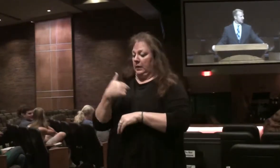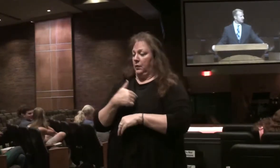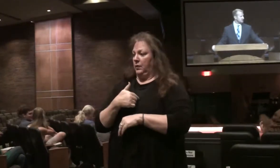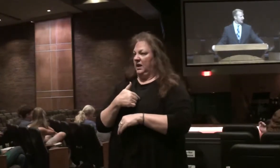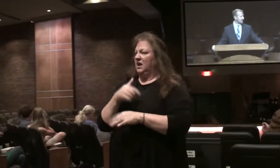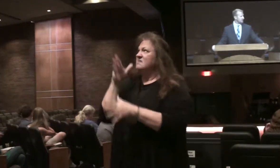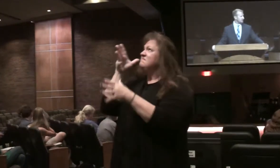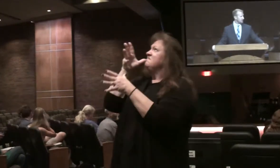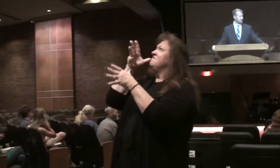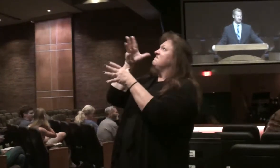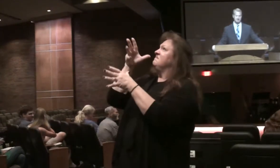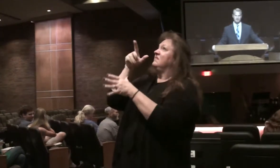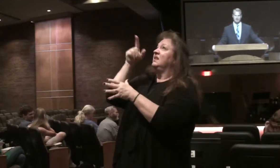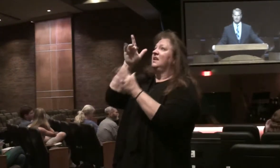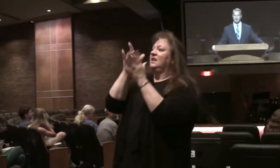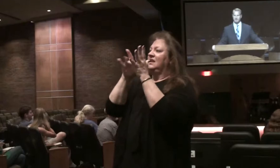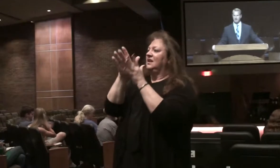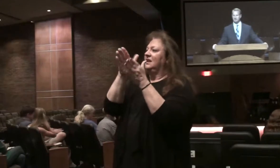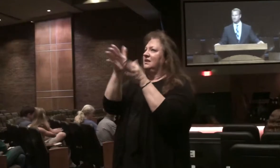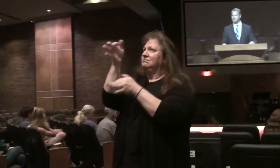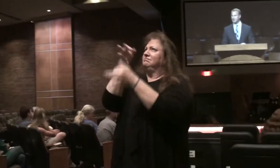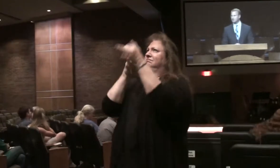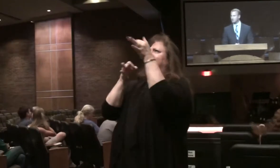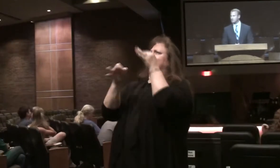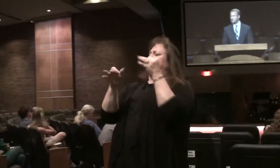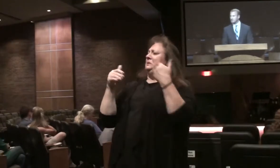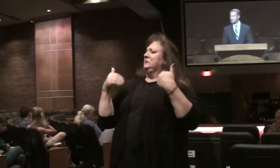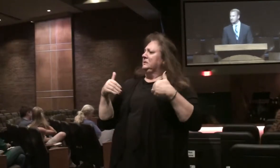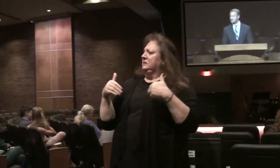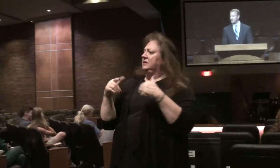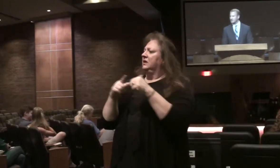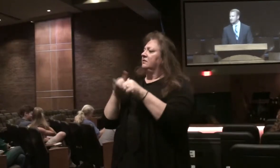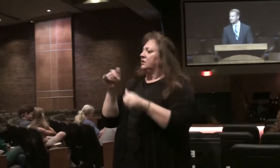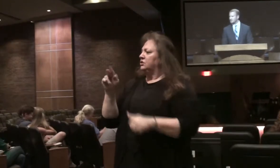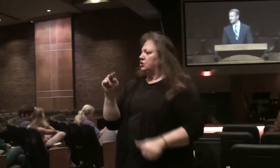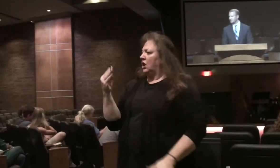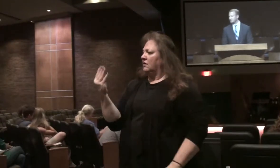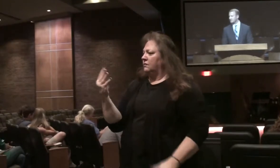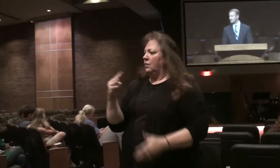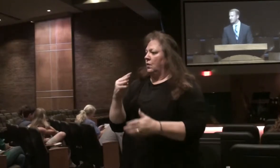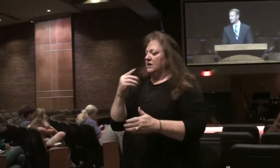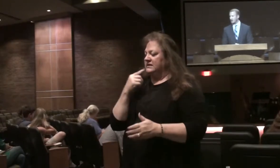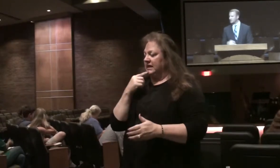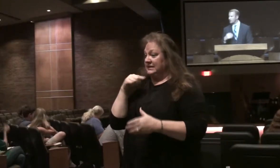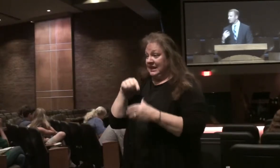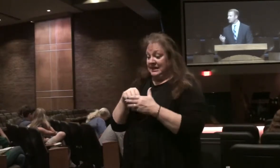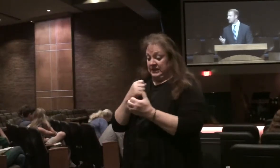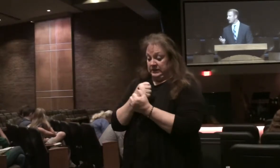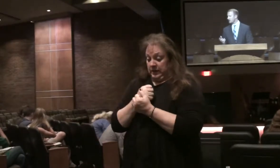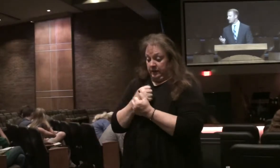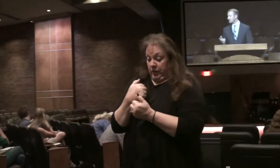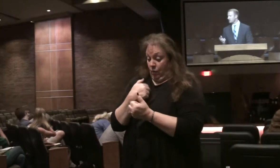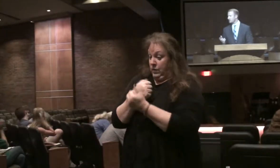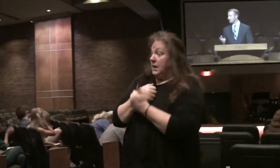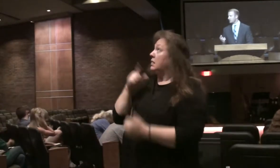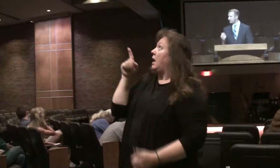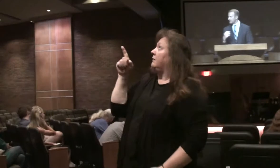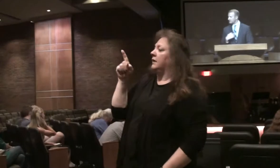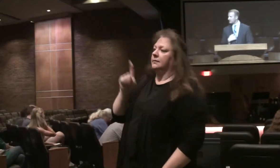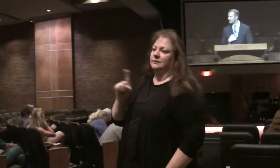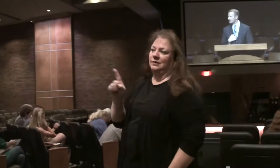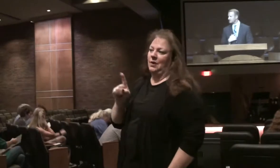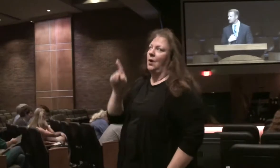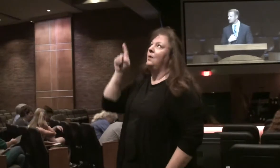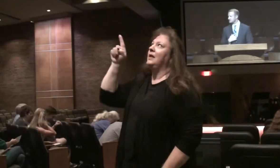sinners, Christ died for us. And 1 John 4 tells us that in this is love. Not that we love God, but